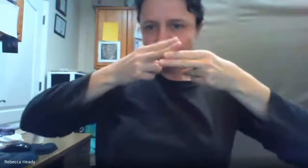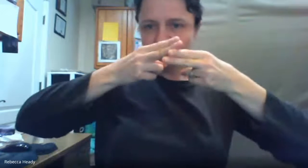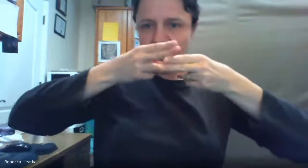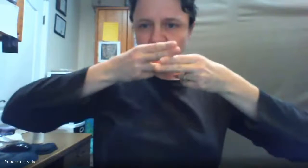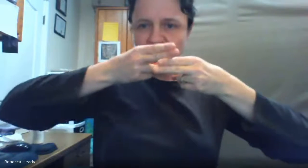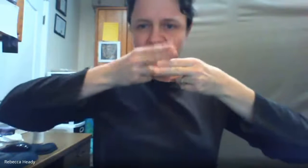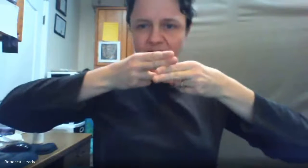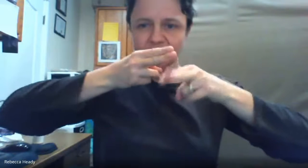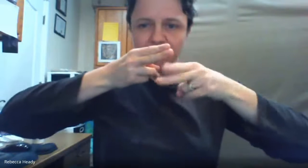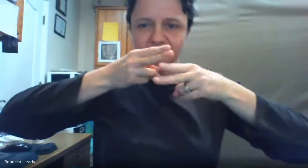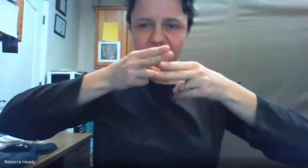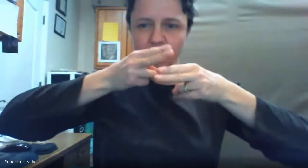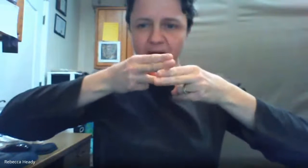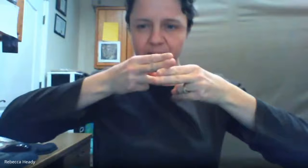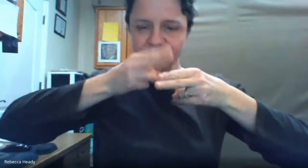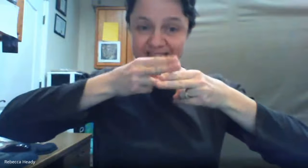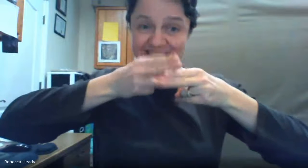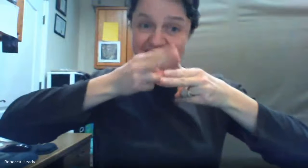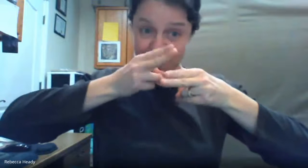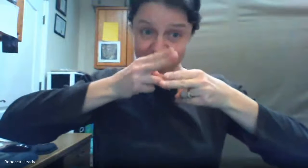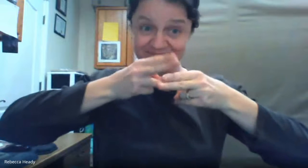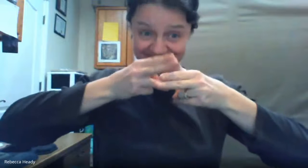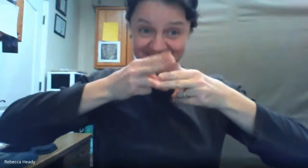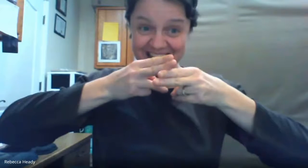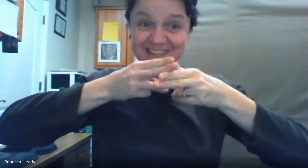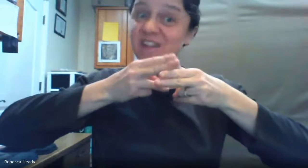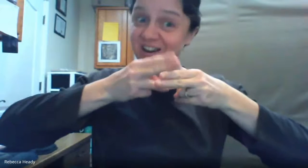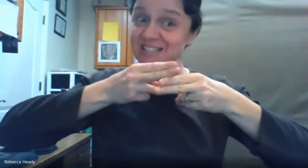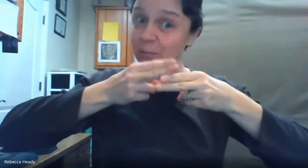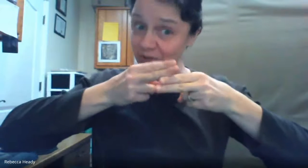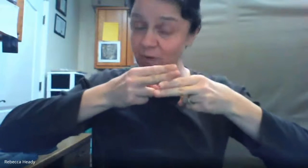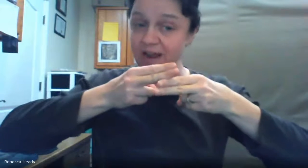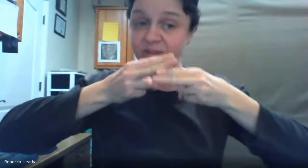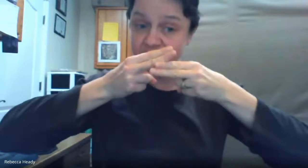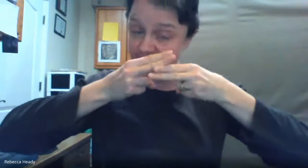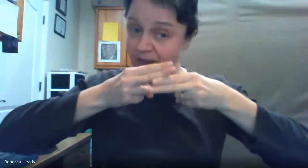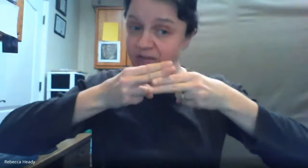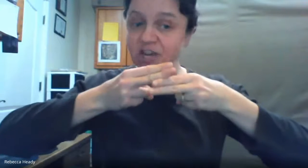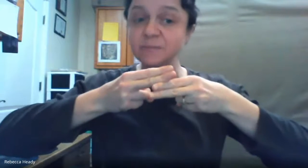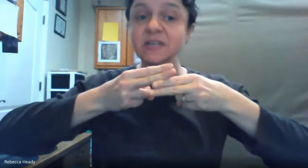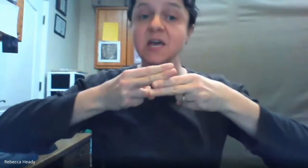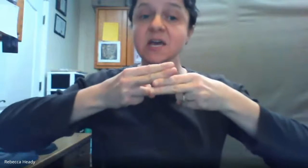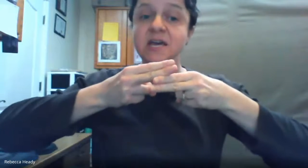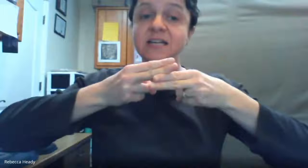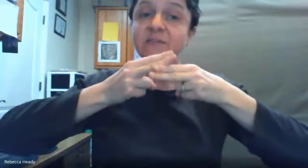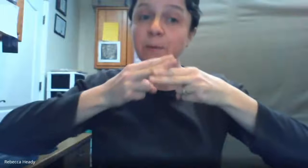So right hand on top, left hand on the bottom. This is name, right? Very similar, right? Very same hand shapes,